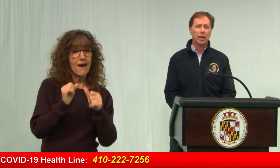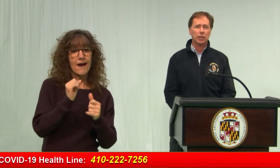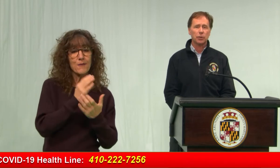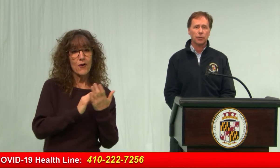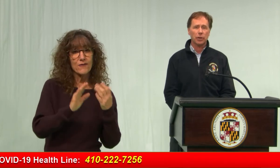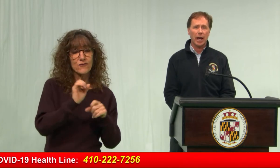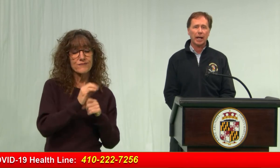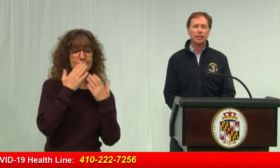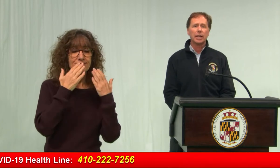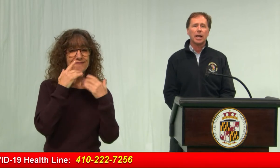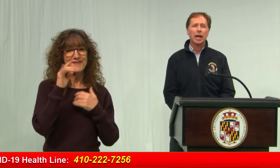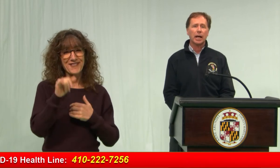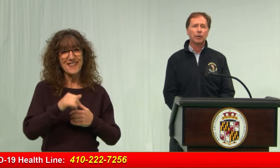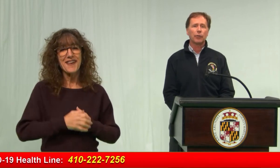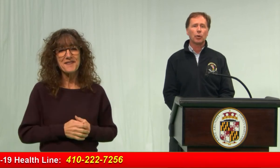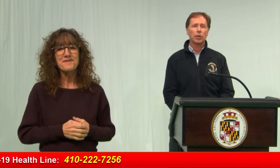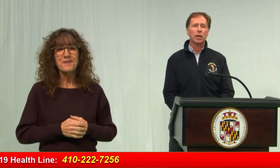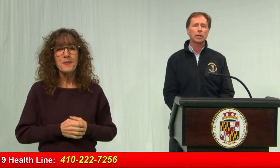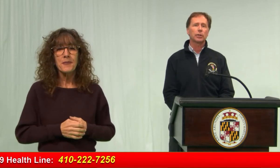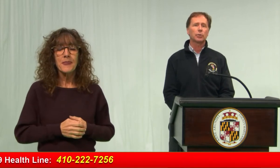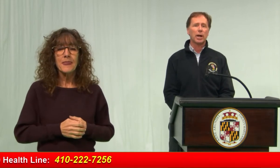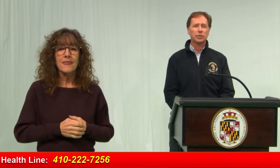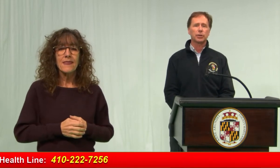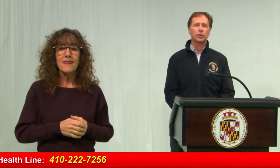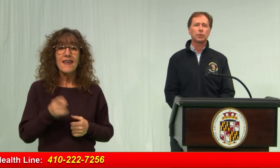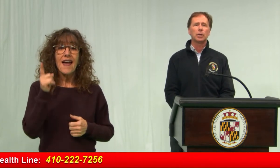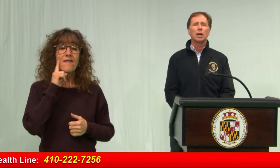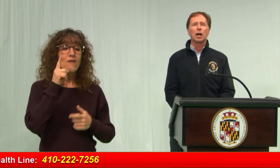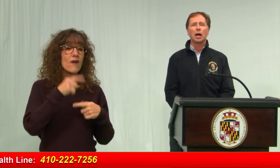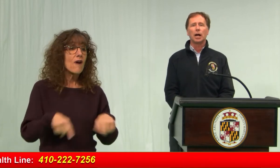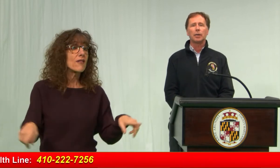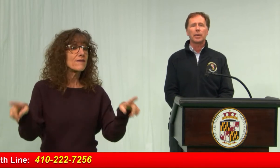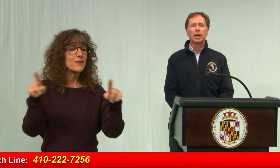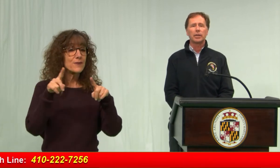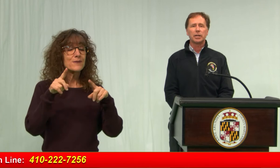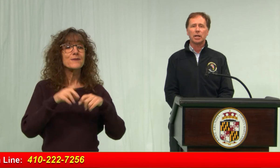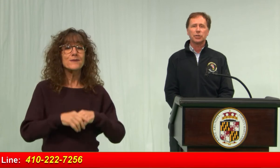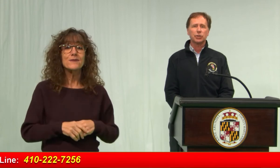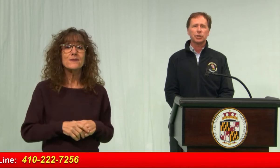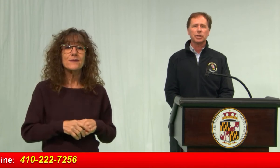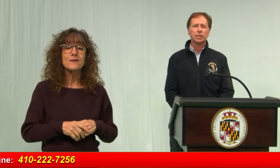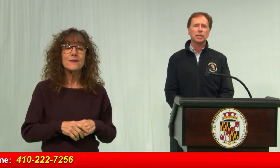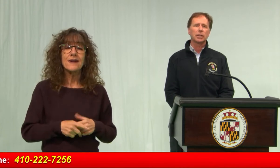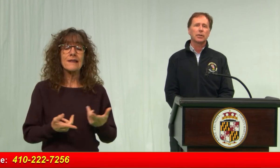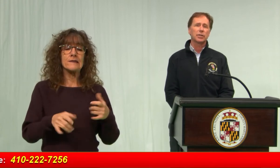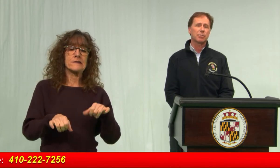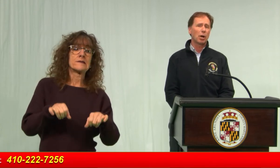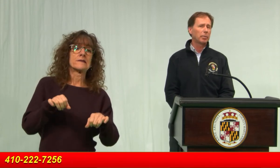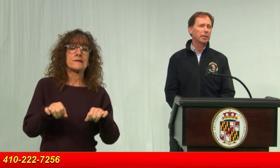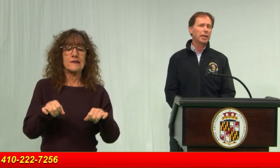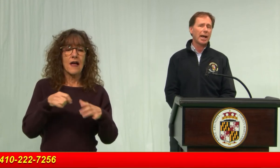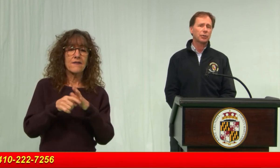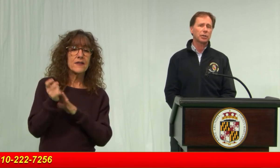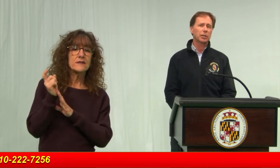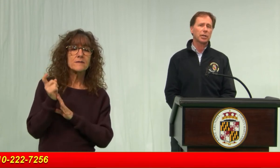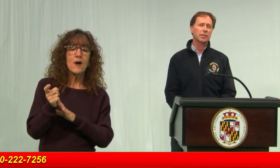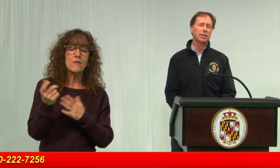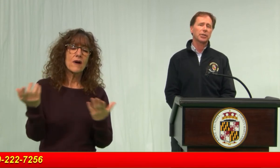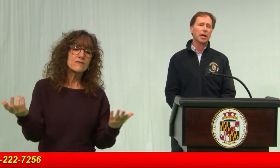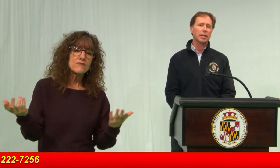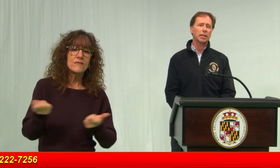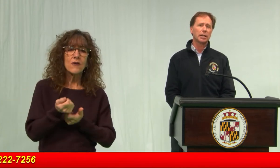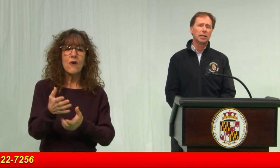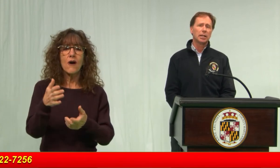So thank you for that. And for the rest of you, the uncertainty of this moment naturally